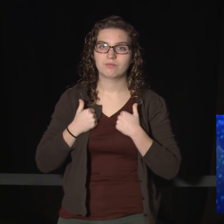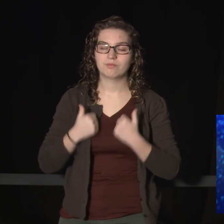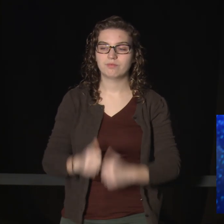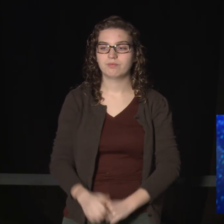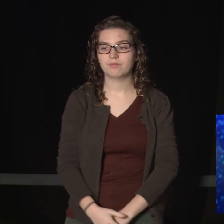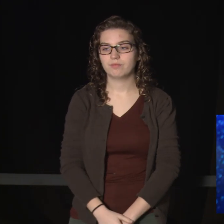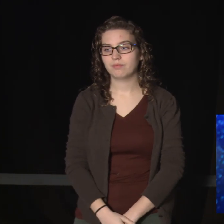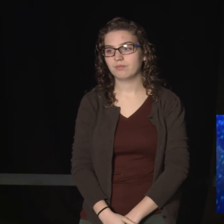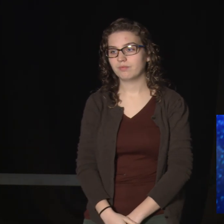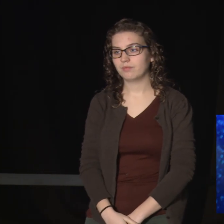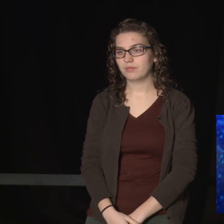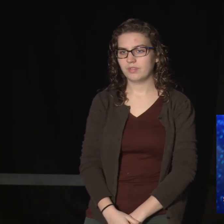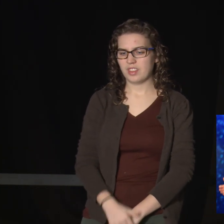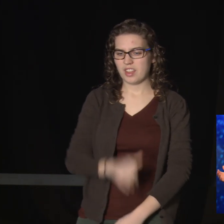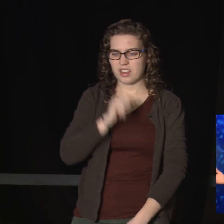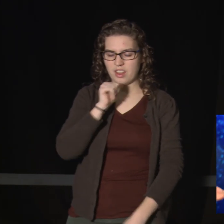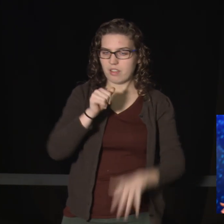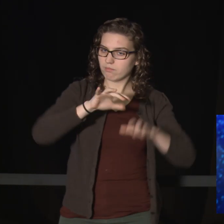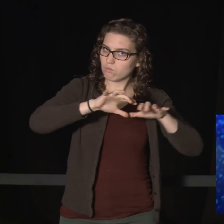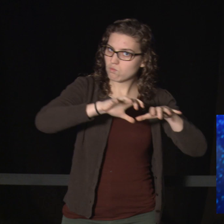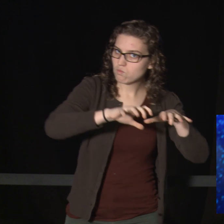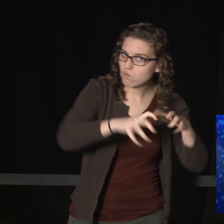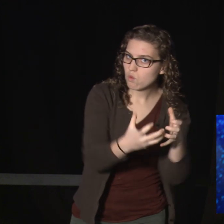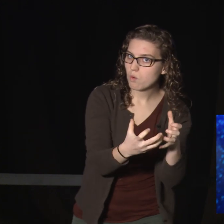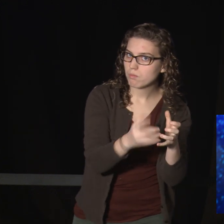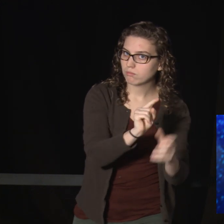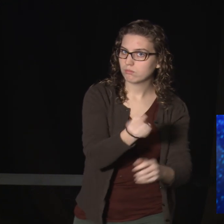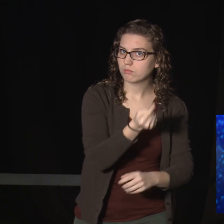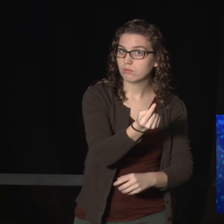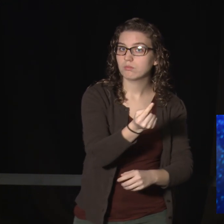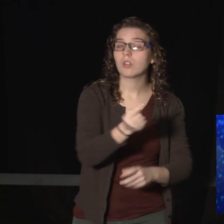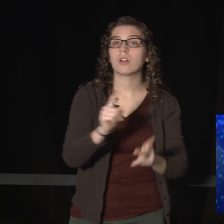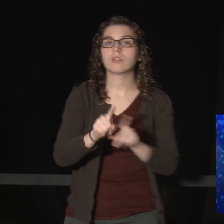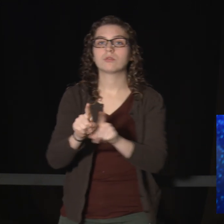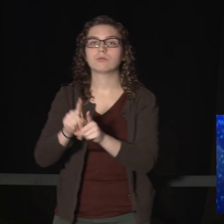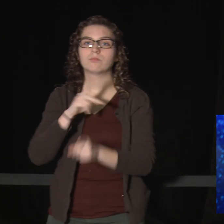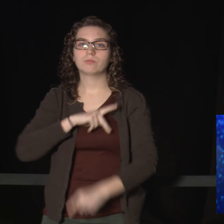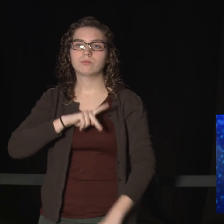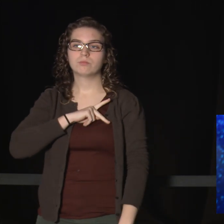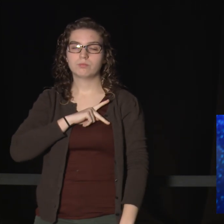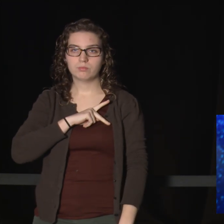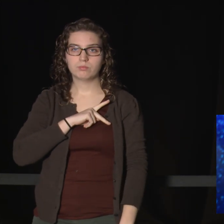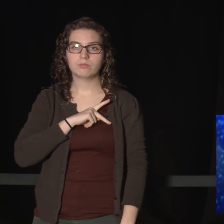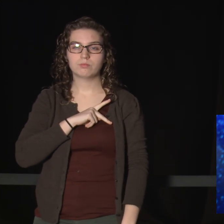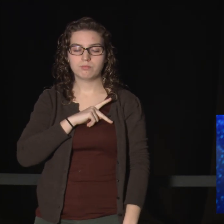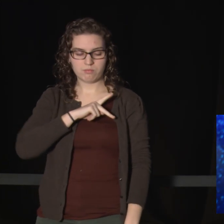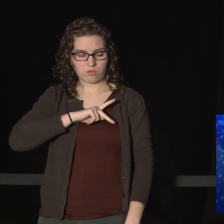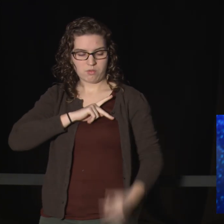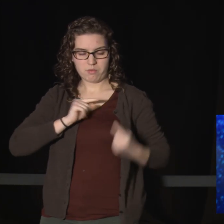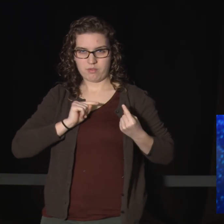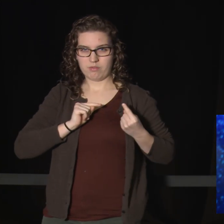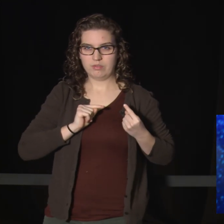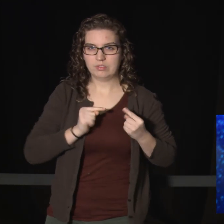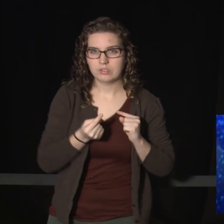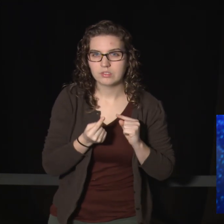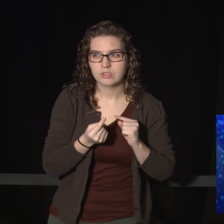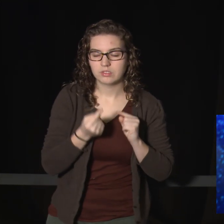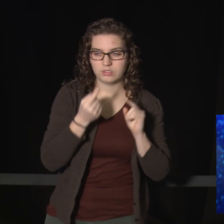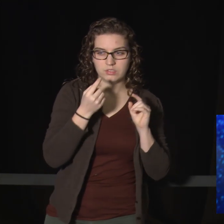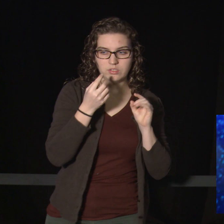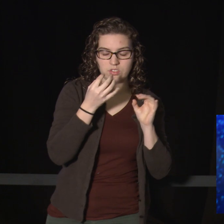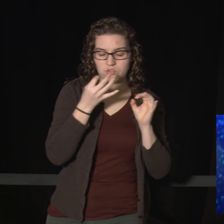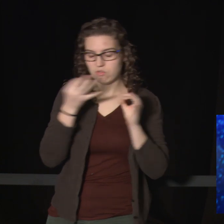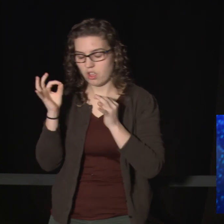It's not just in a corporate sense, it's also in a personal sense. personal pain distracts